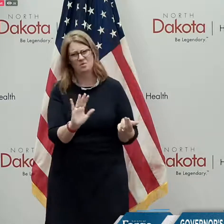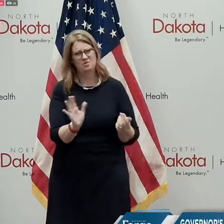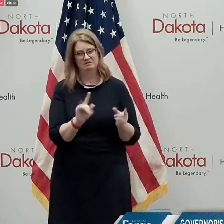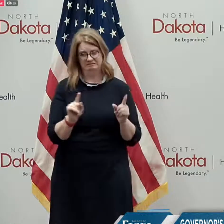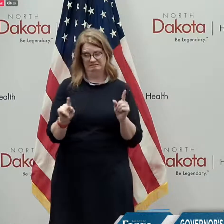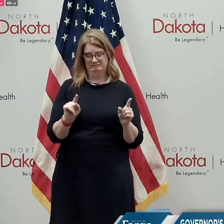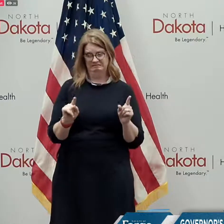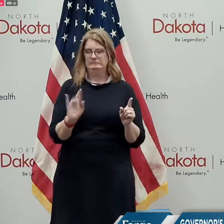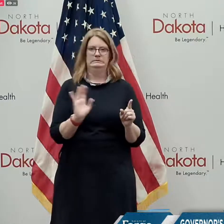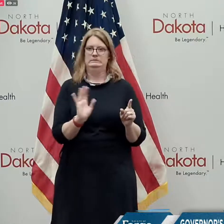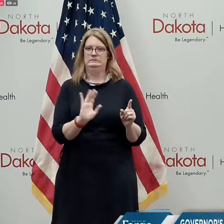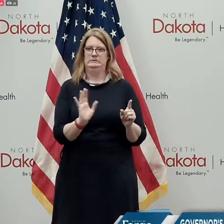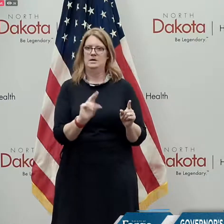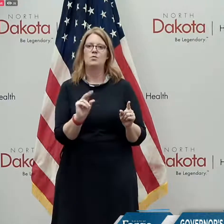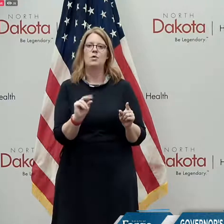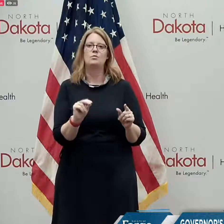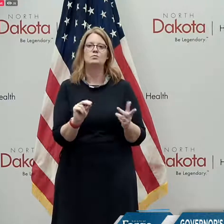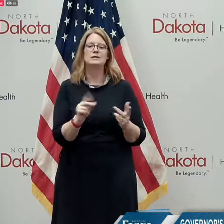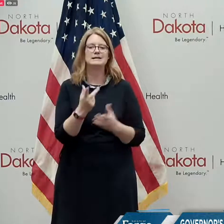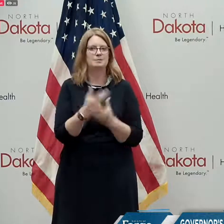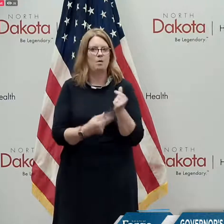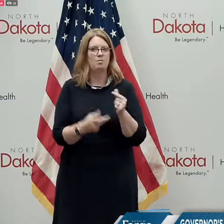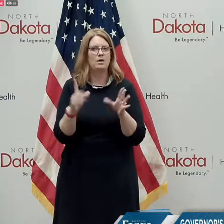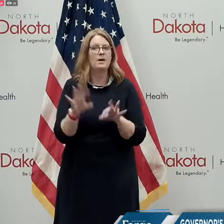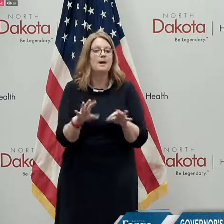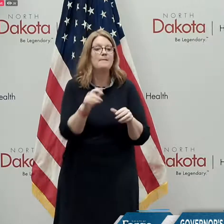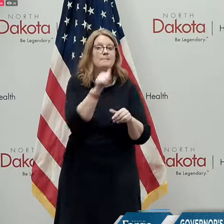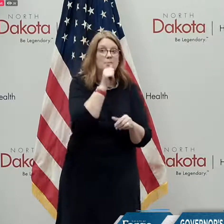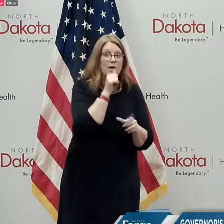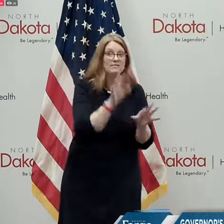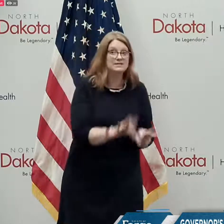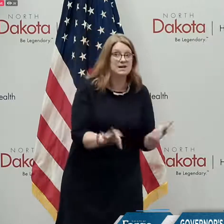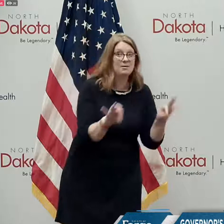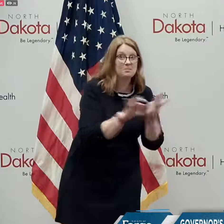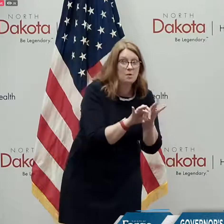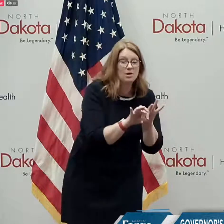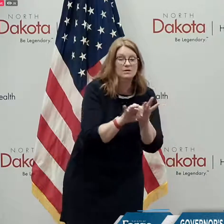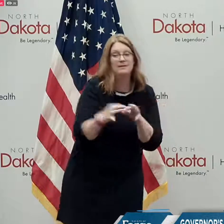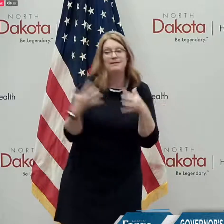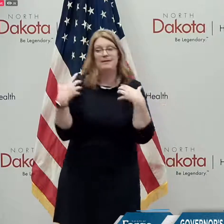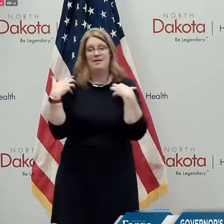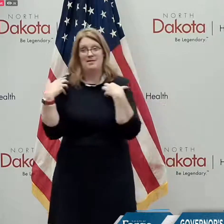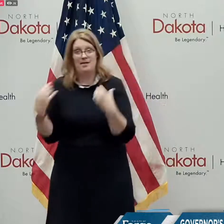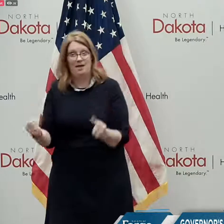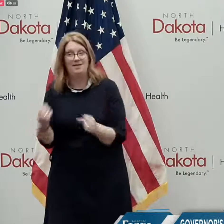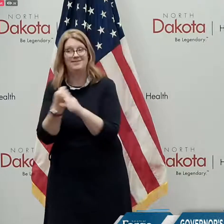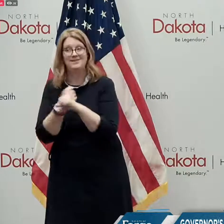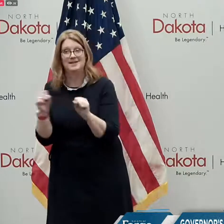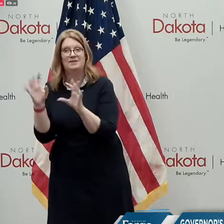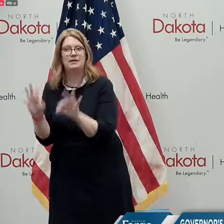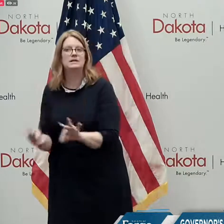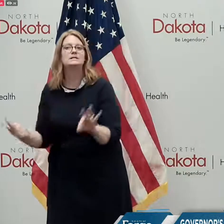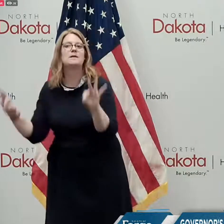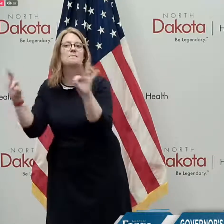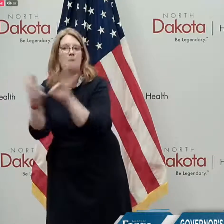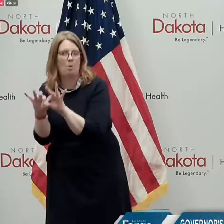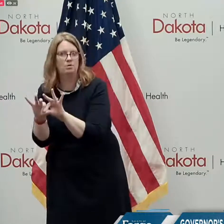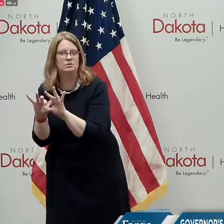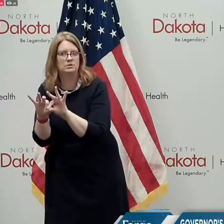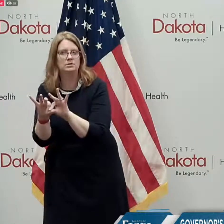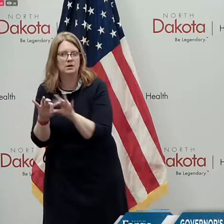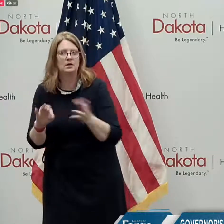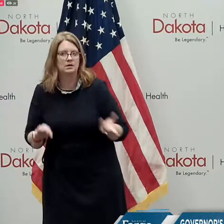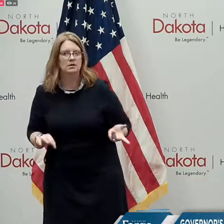between the two. It's both. We have to protect your privacy, and we have to leverage every tool